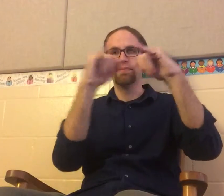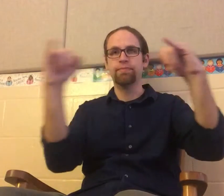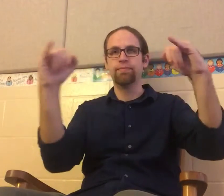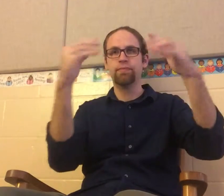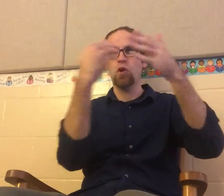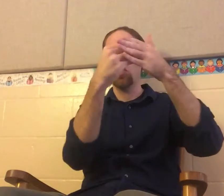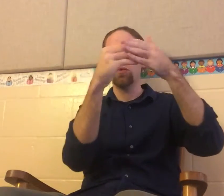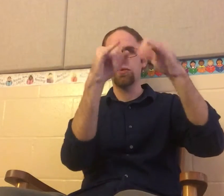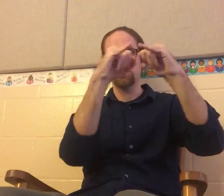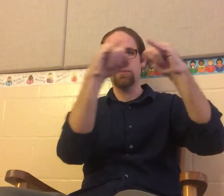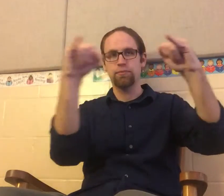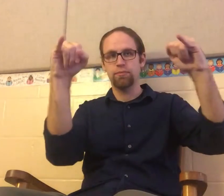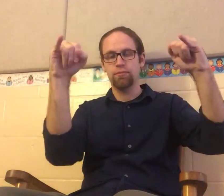the planet.